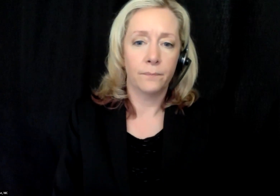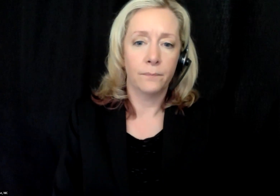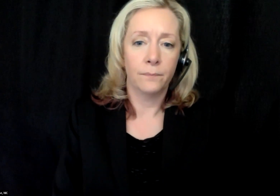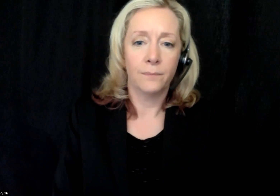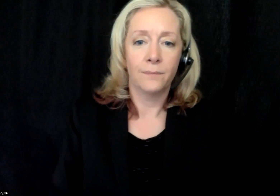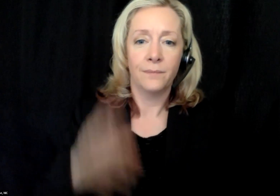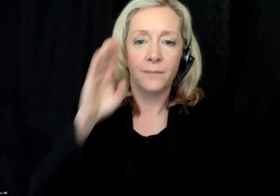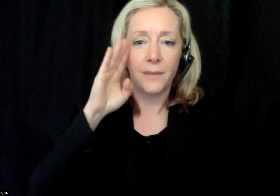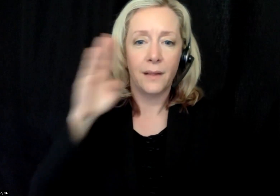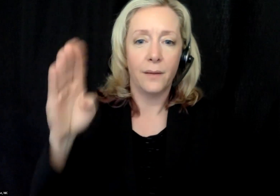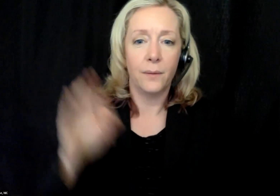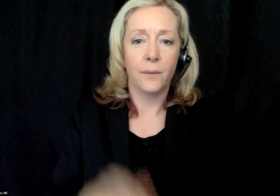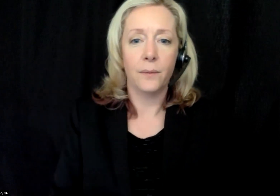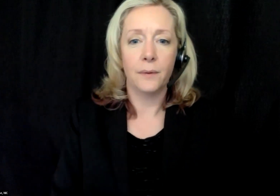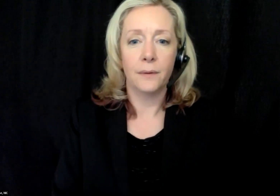Hello.